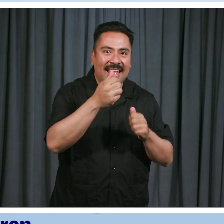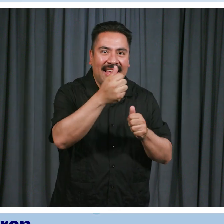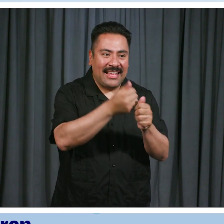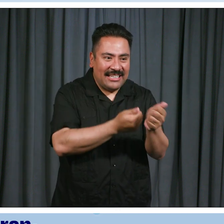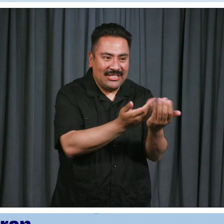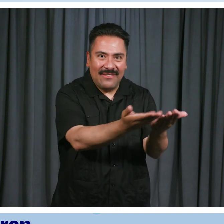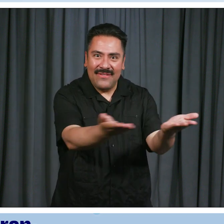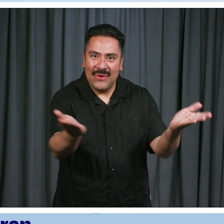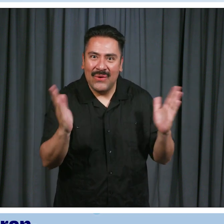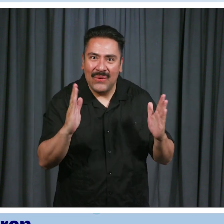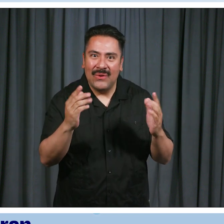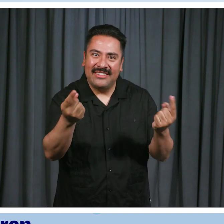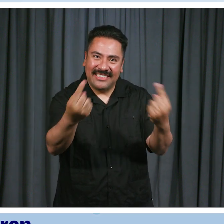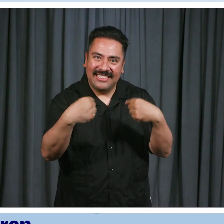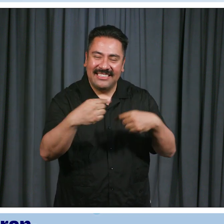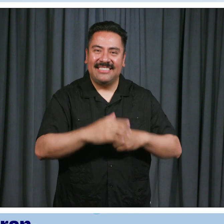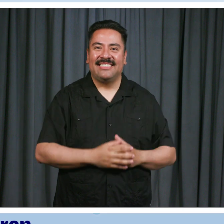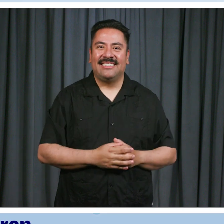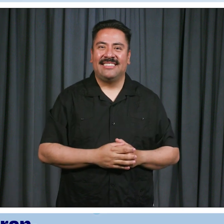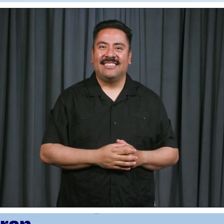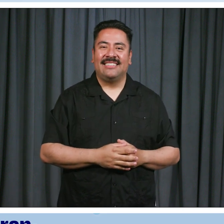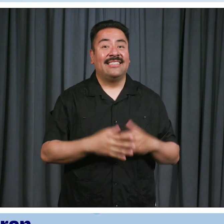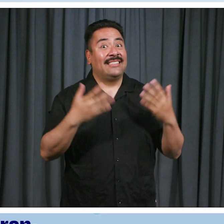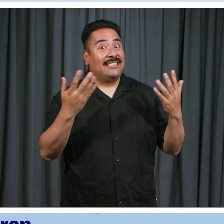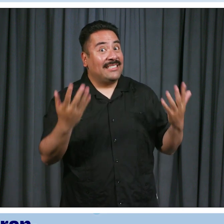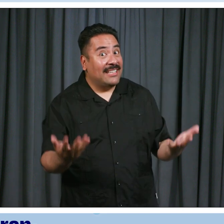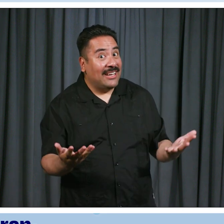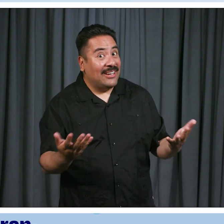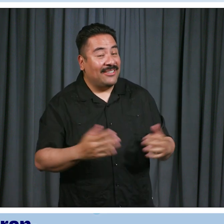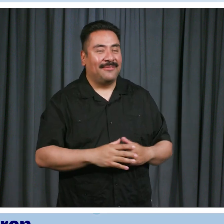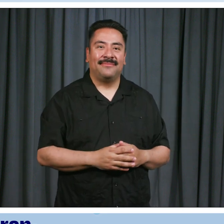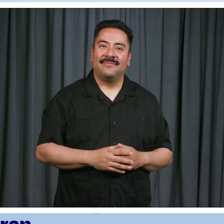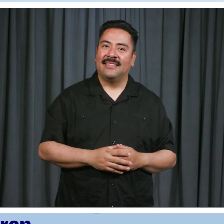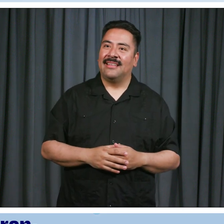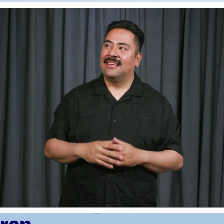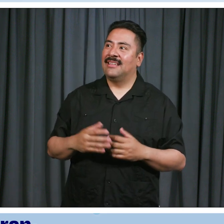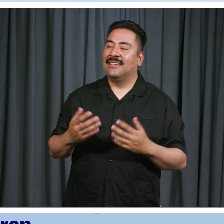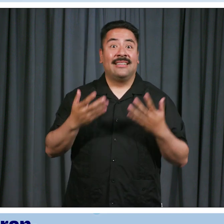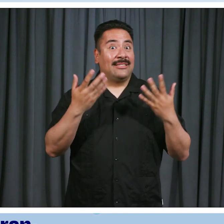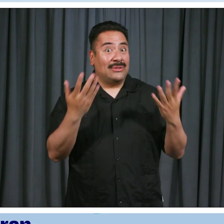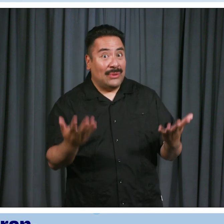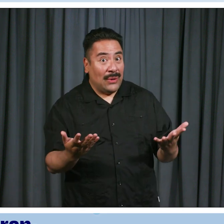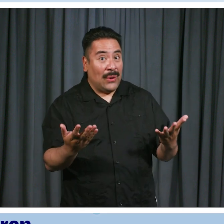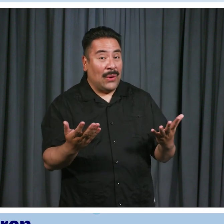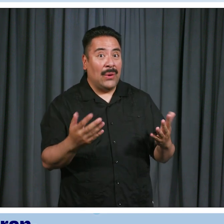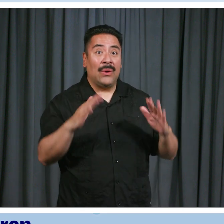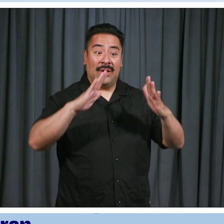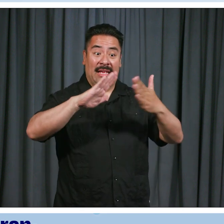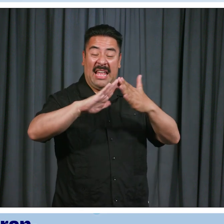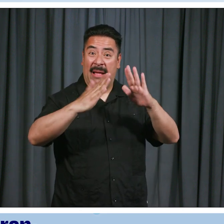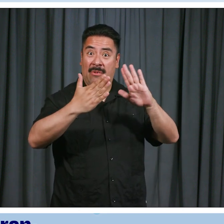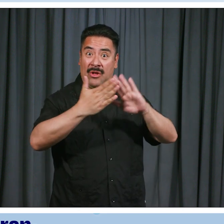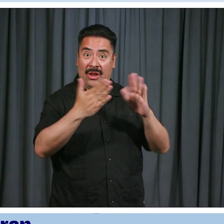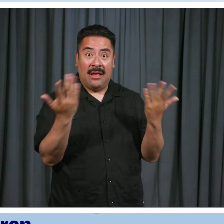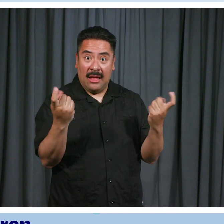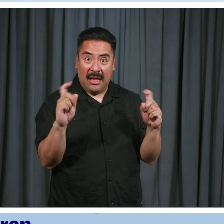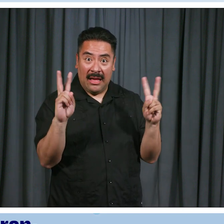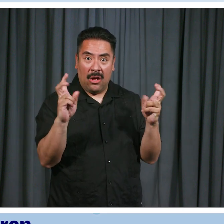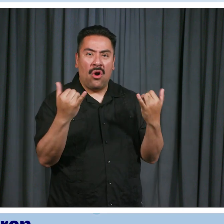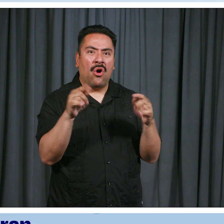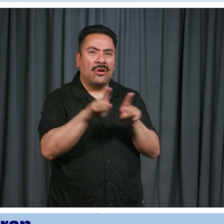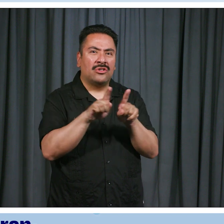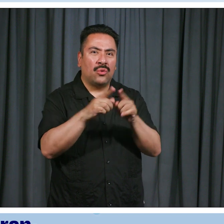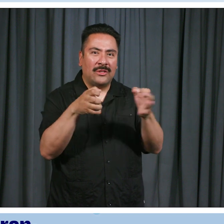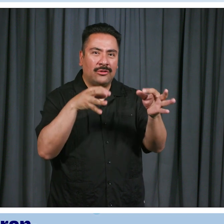of you attending. So, excellent. So, speaking of community, we also wanted to talk about